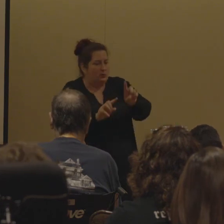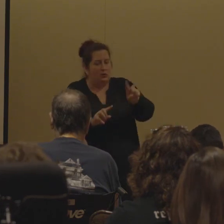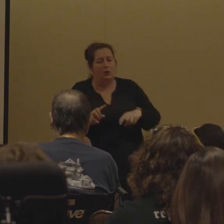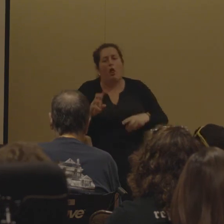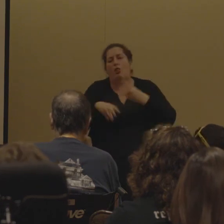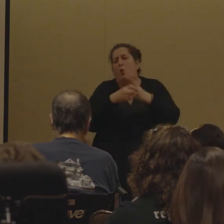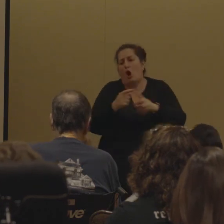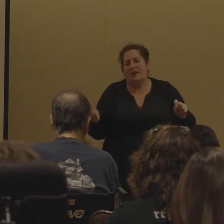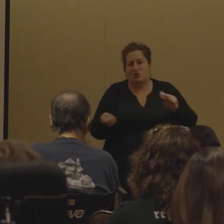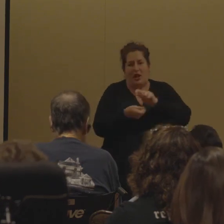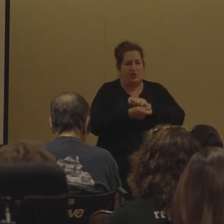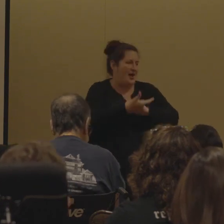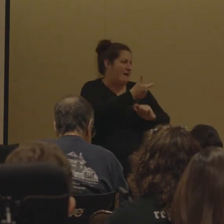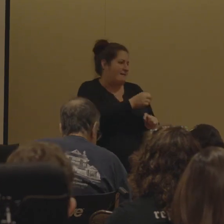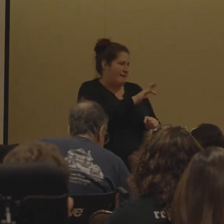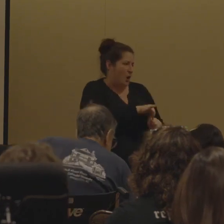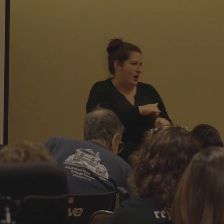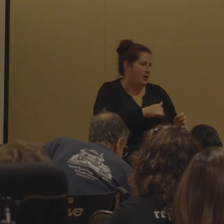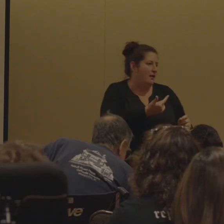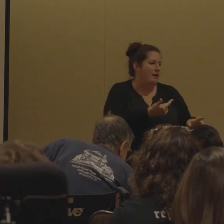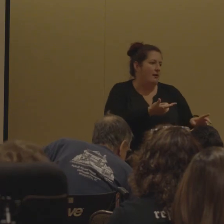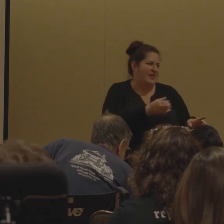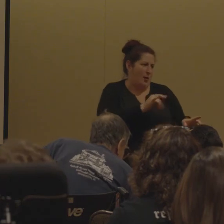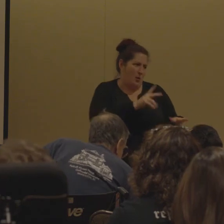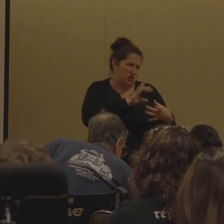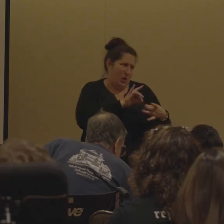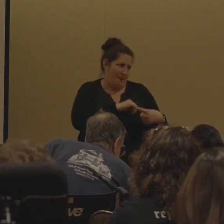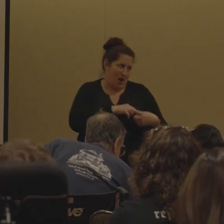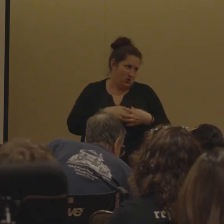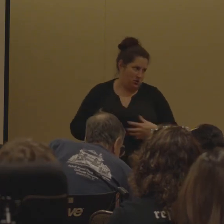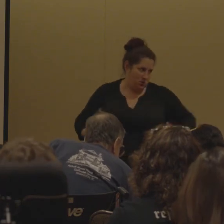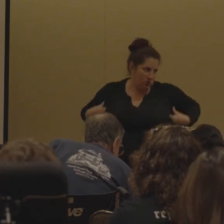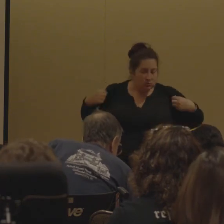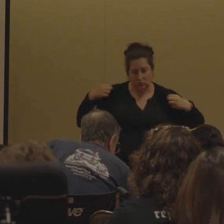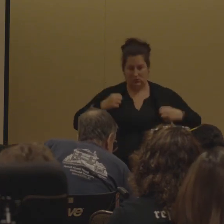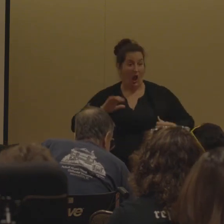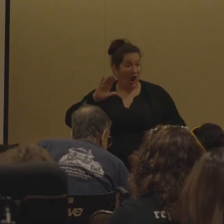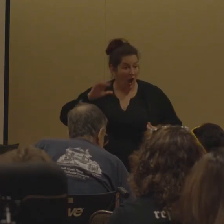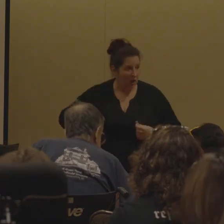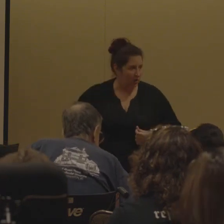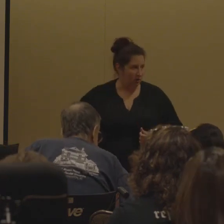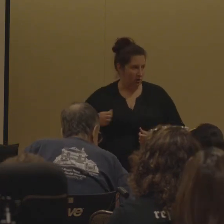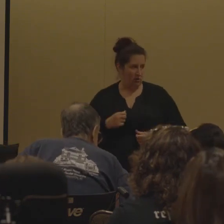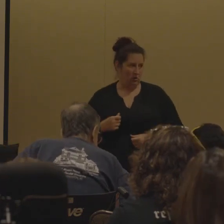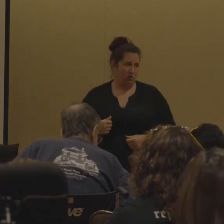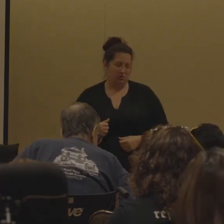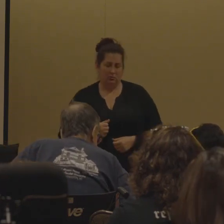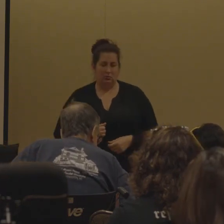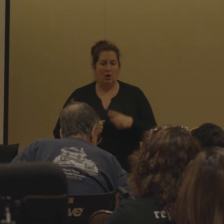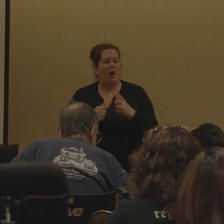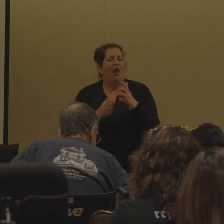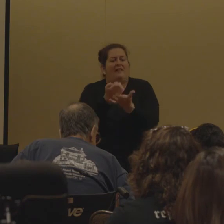Back, you know, when I first started in rehab, it was all focused on the one job, that was it, that's all you could do. But we know that the economy has